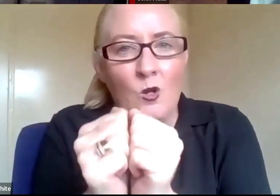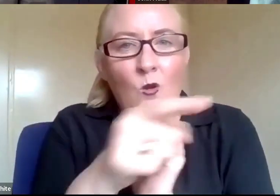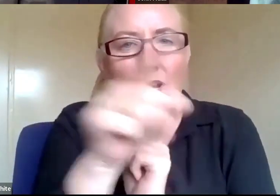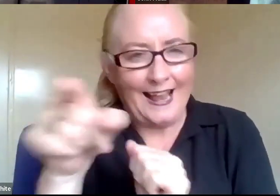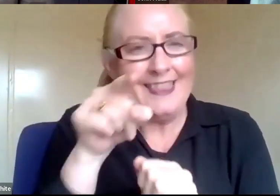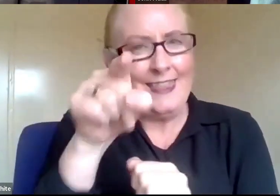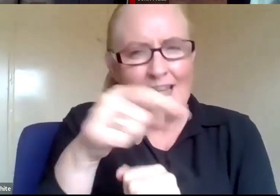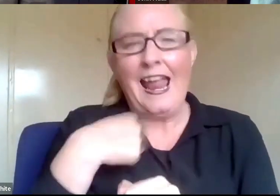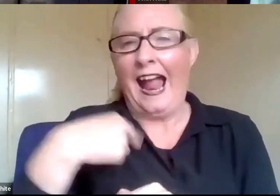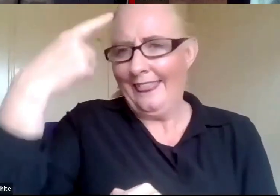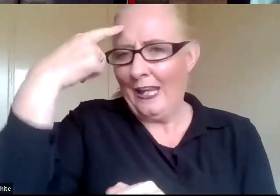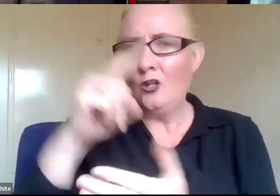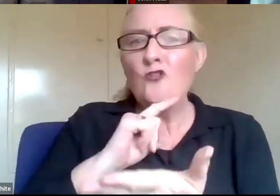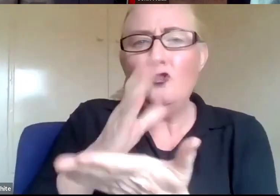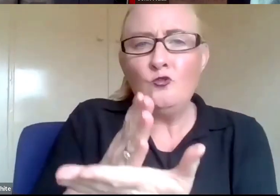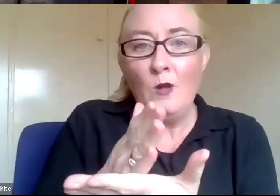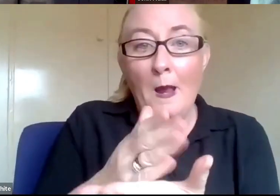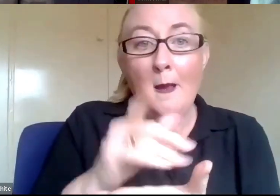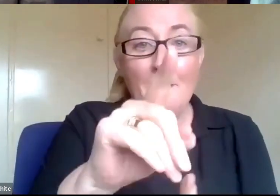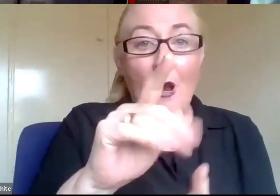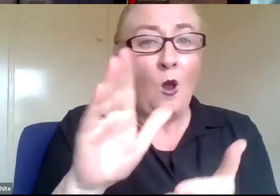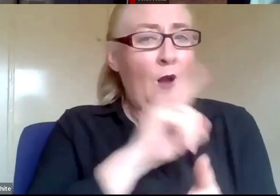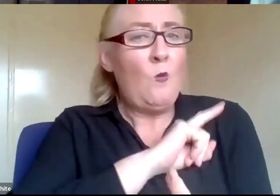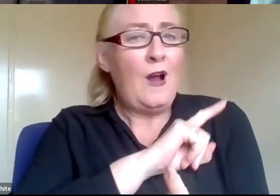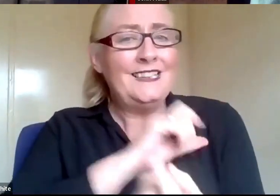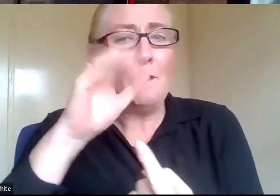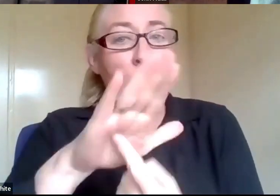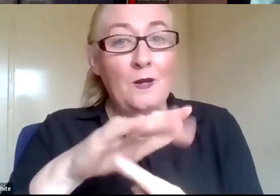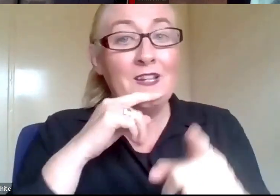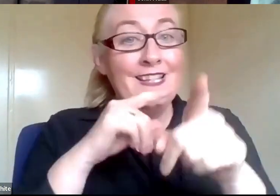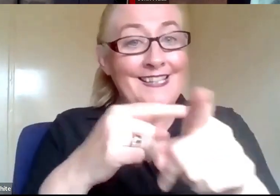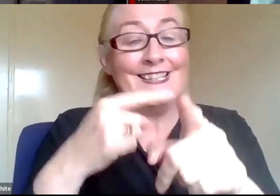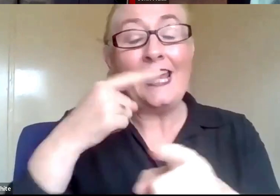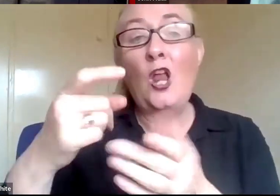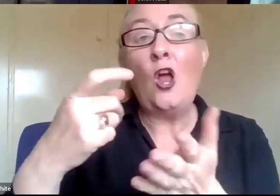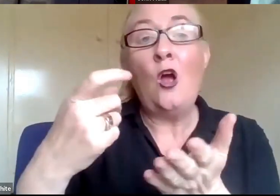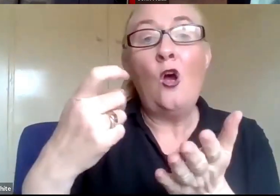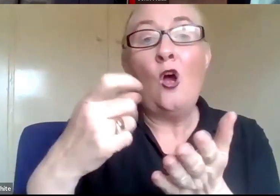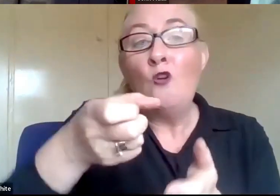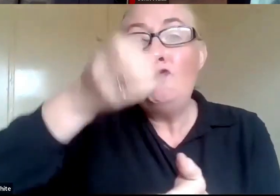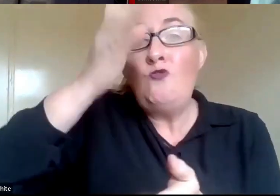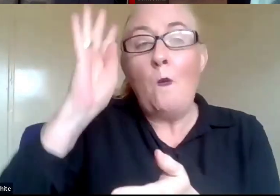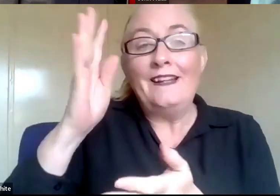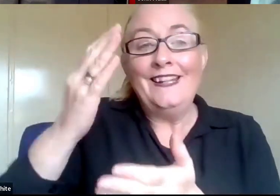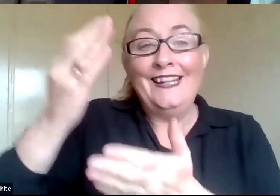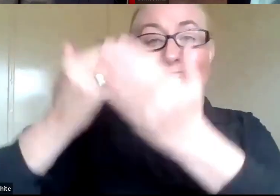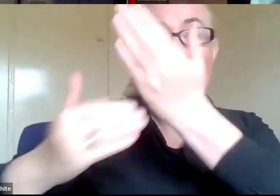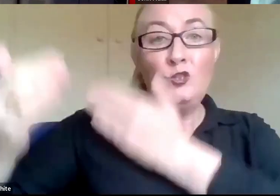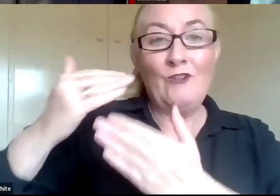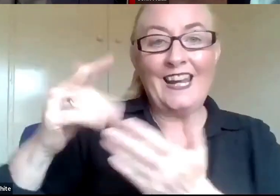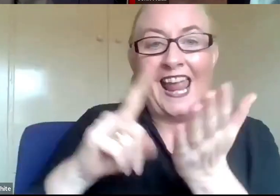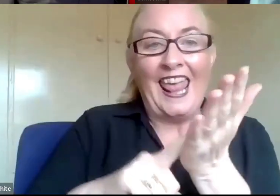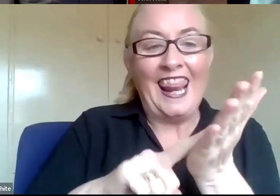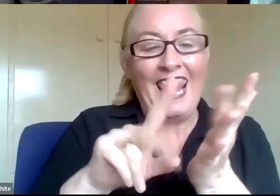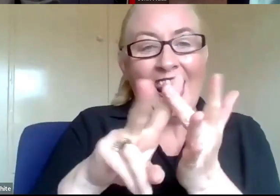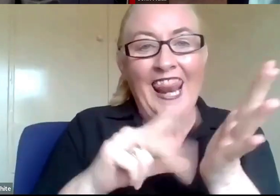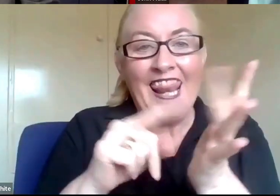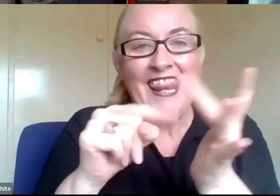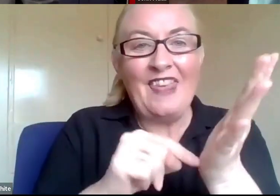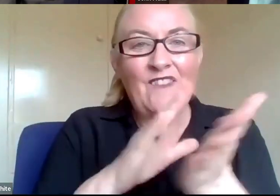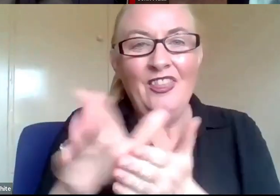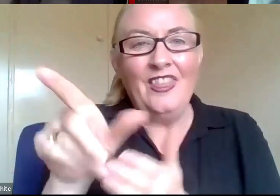trust being lost, all human intercourse comes to nothing. So trust is key.